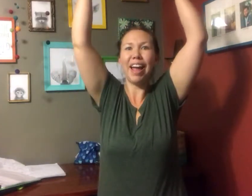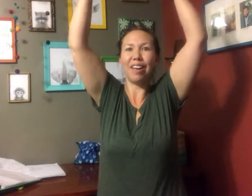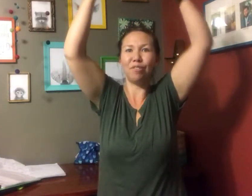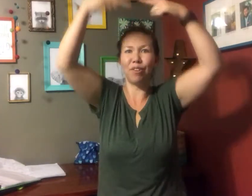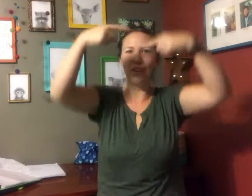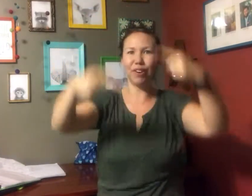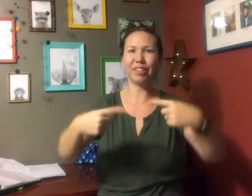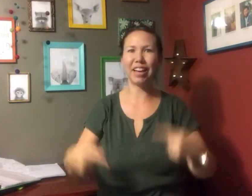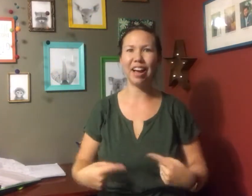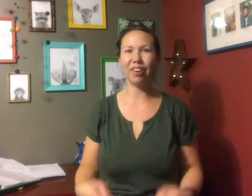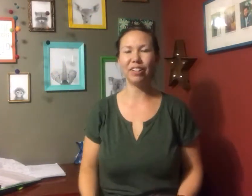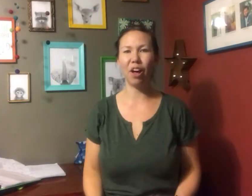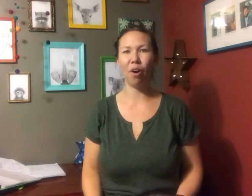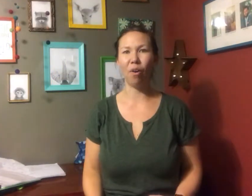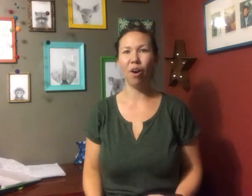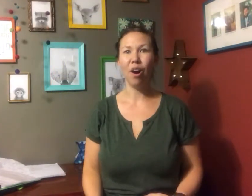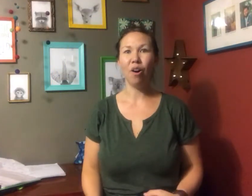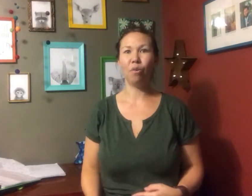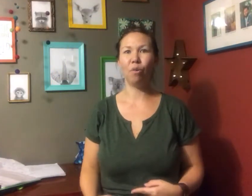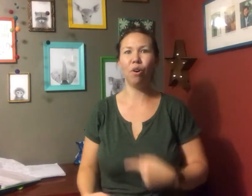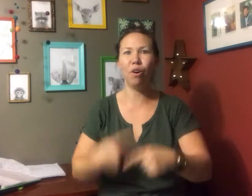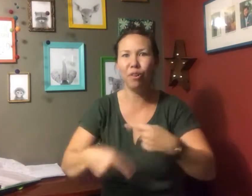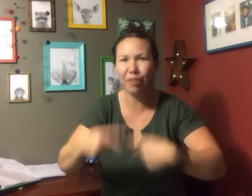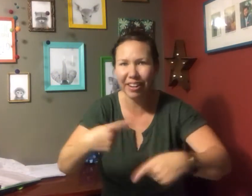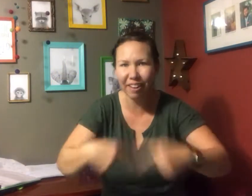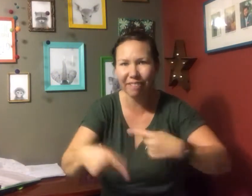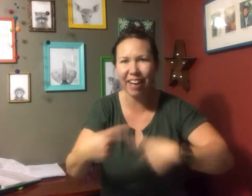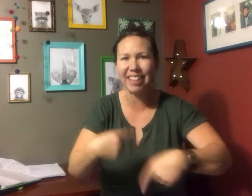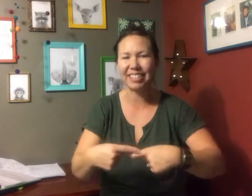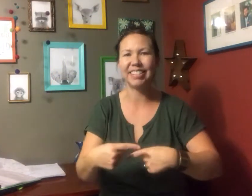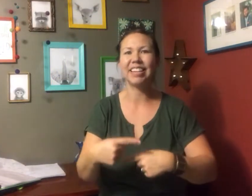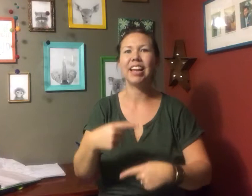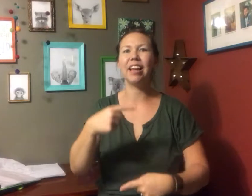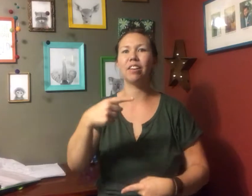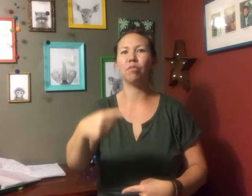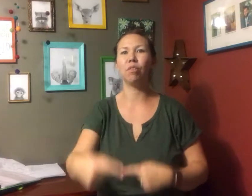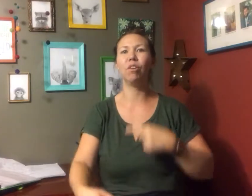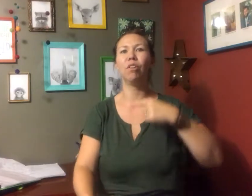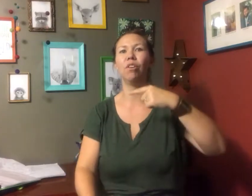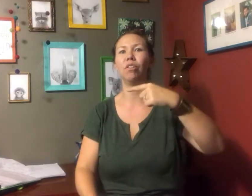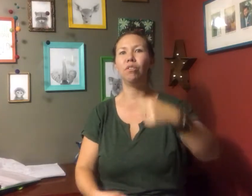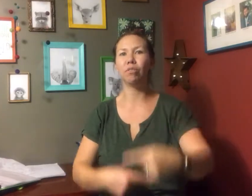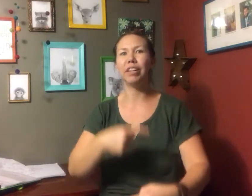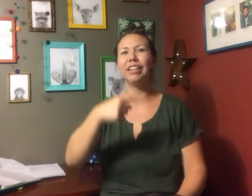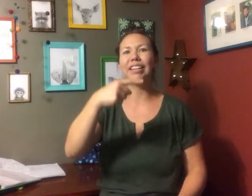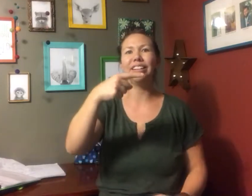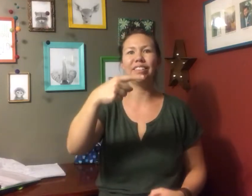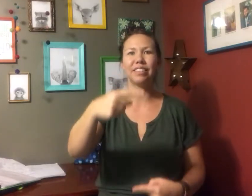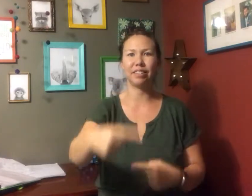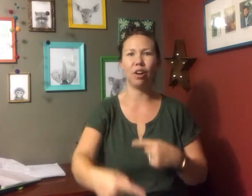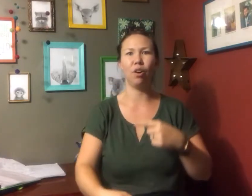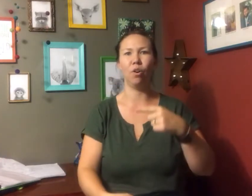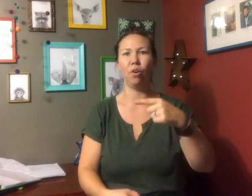and roll down low. Roll real fast. Roll real